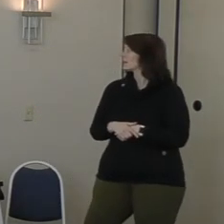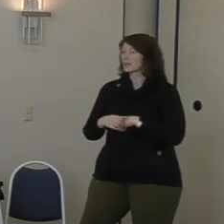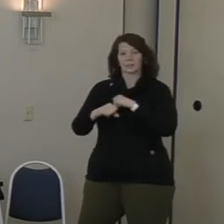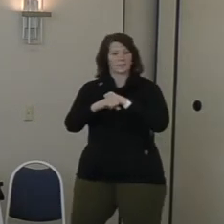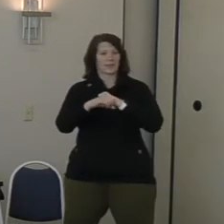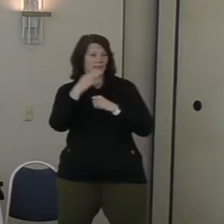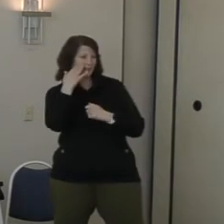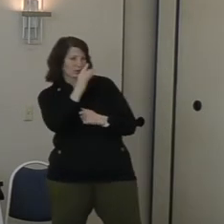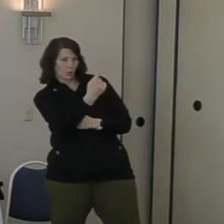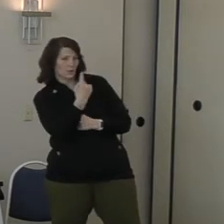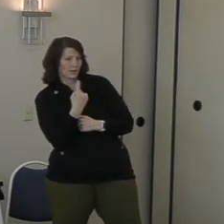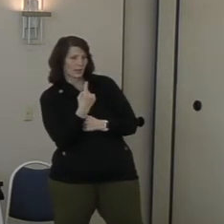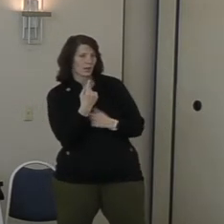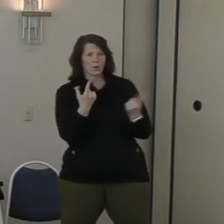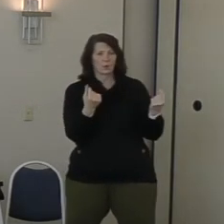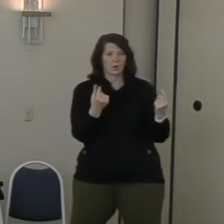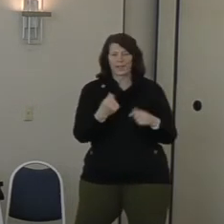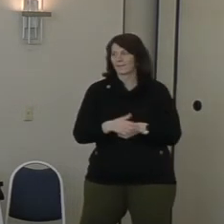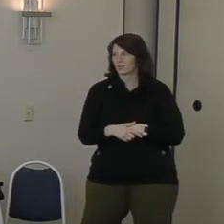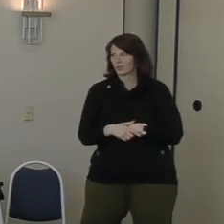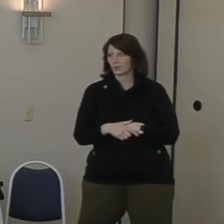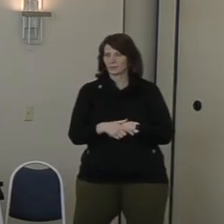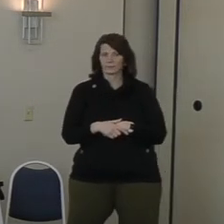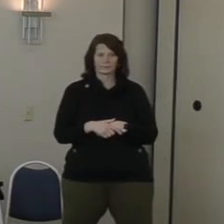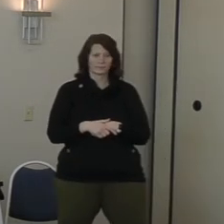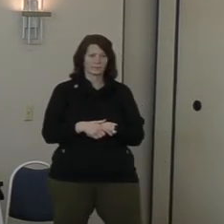know what's coming at them. So what do they have to do?